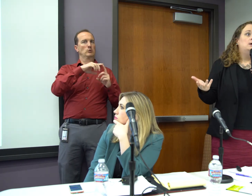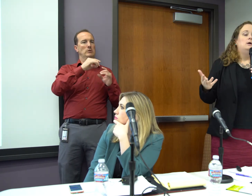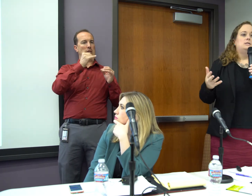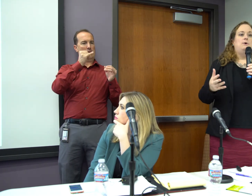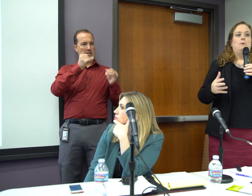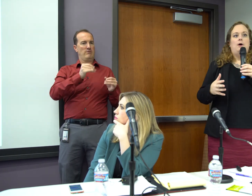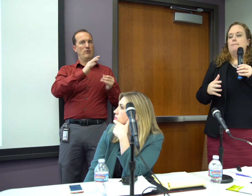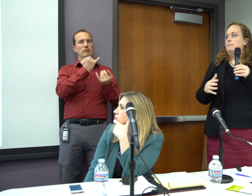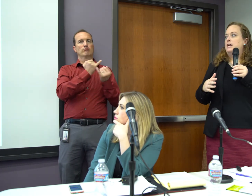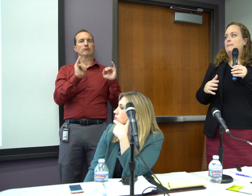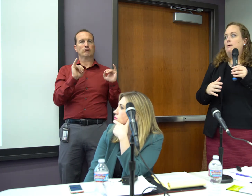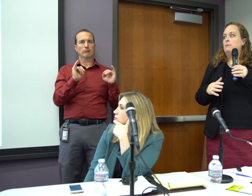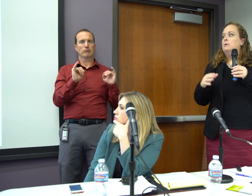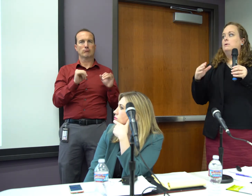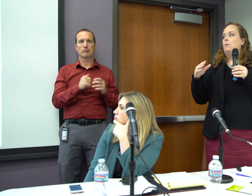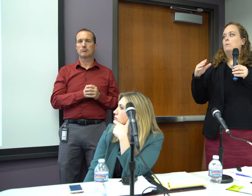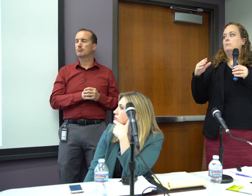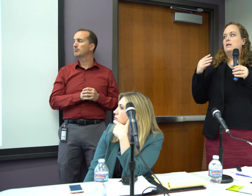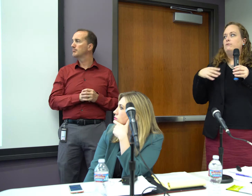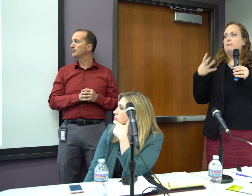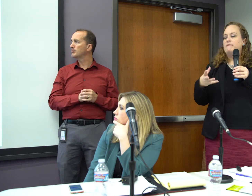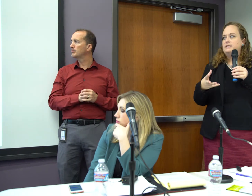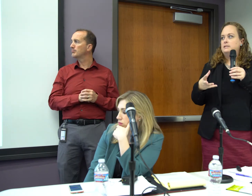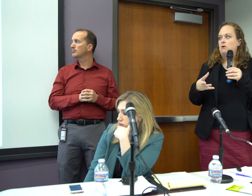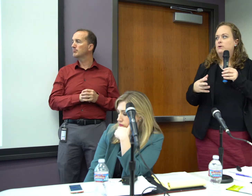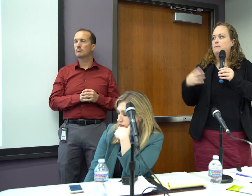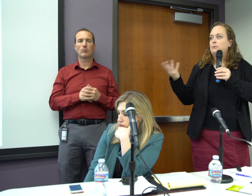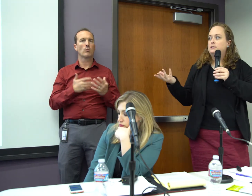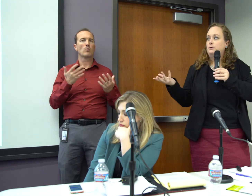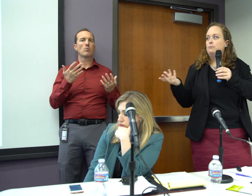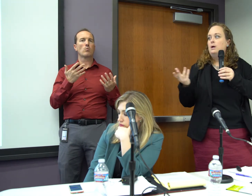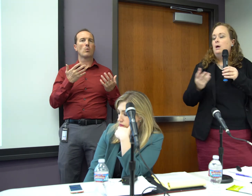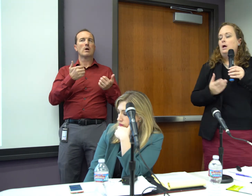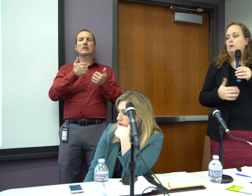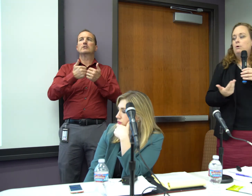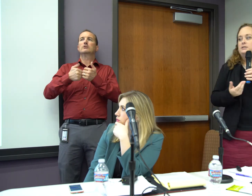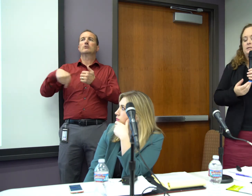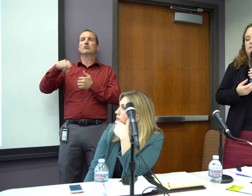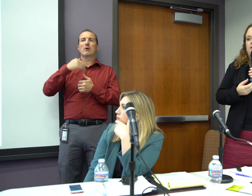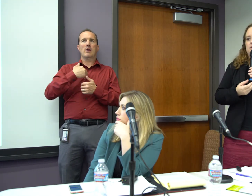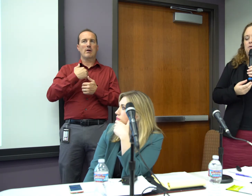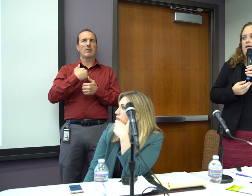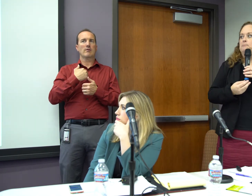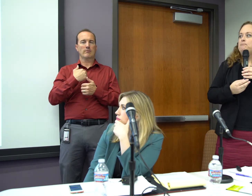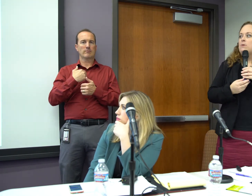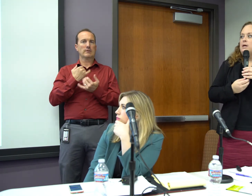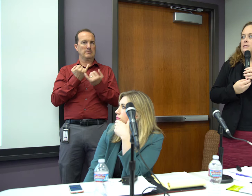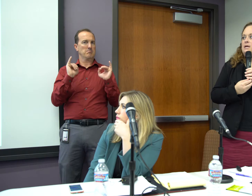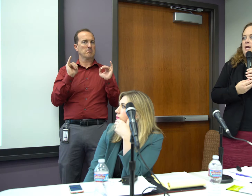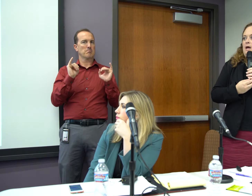autonomy. So think about the level of privacy that's offered. A big one too, and Laura mentioned this in their